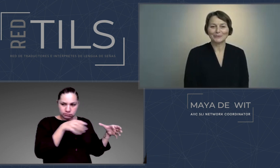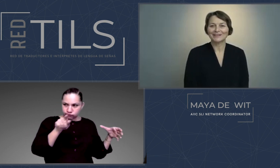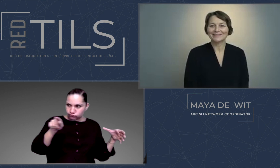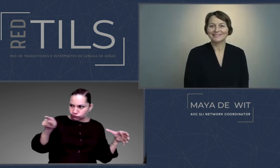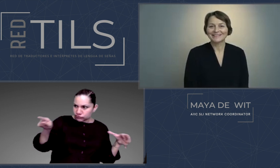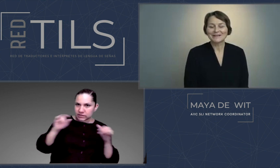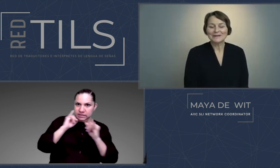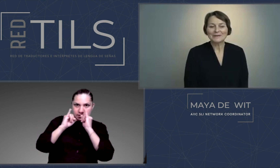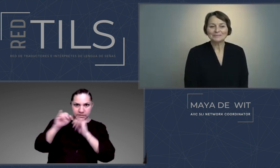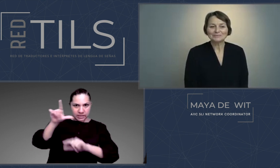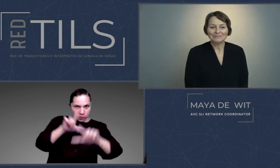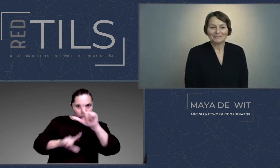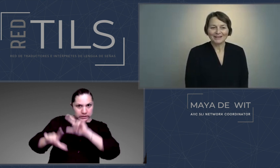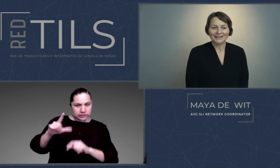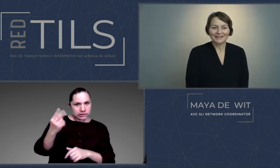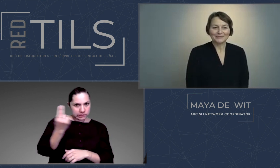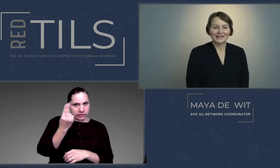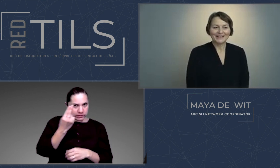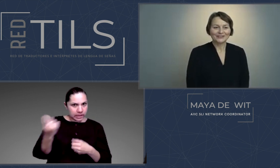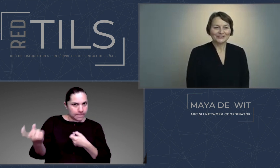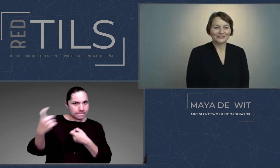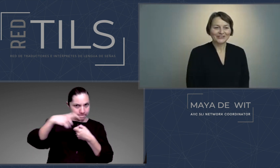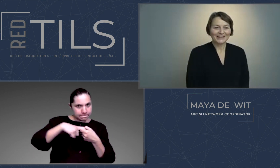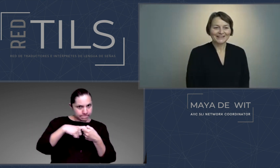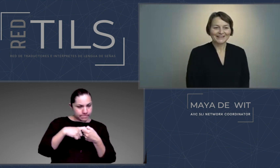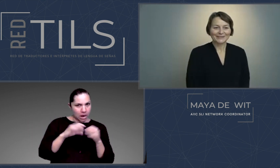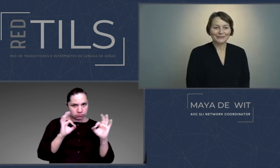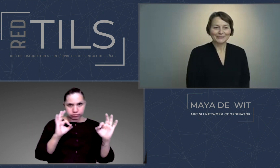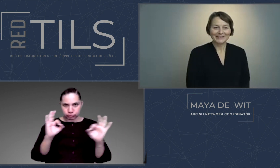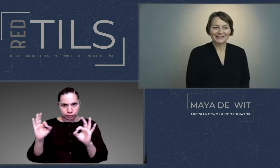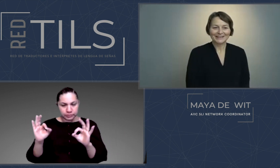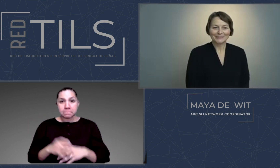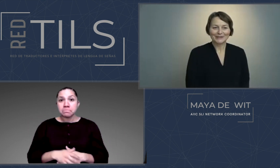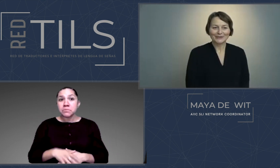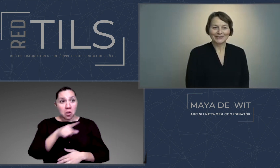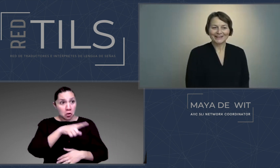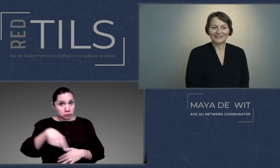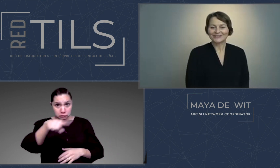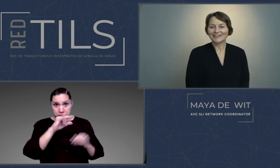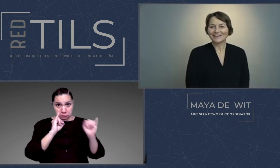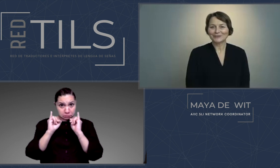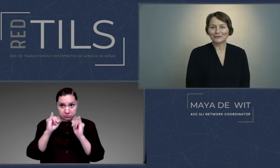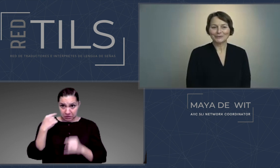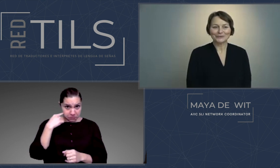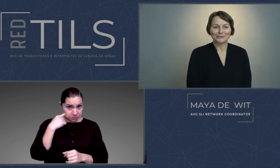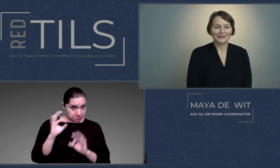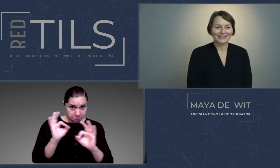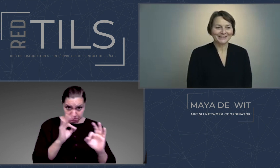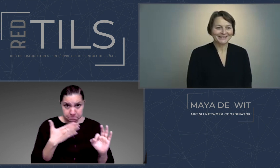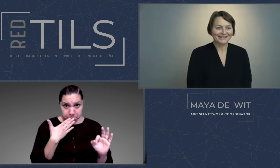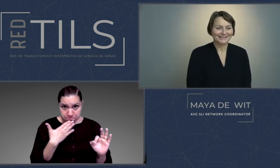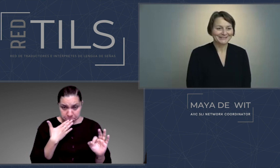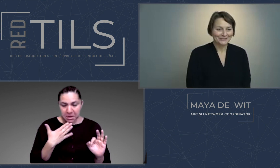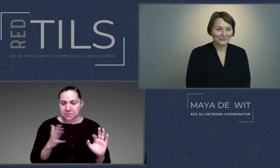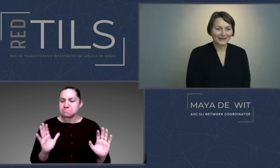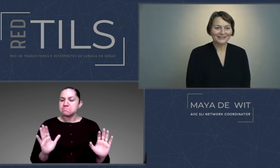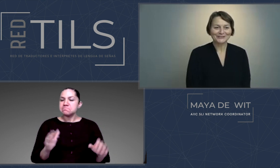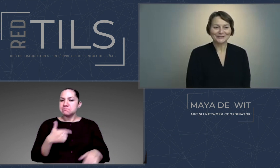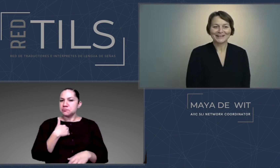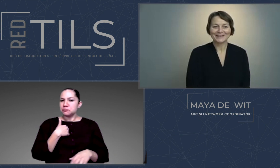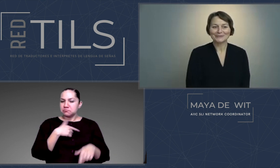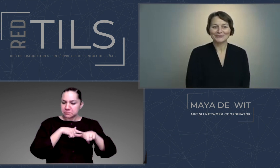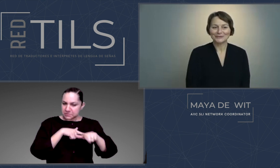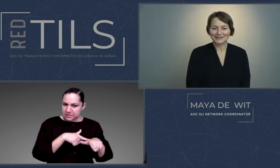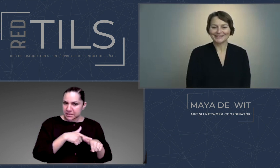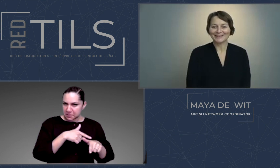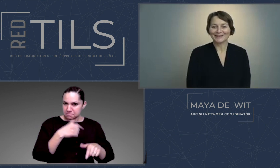estoy esperando que los intérpretes me Let's escuchen check that bien. everything is Entonces working. I quisiera have the interpreter indicar working que as well, so I